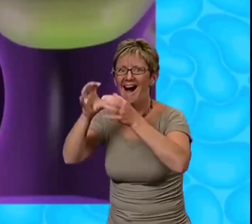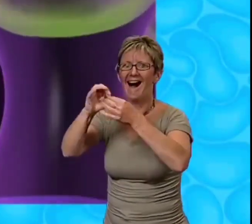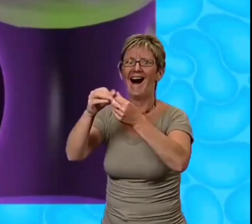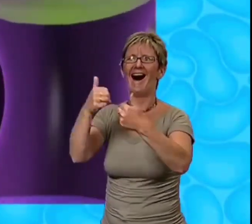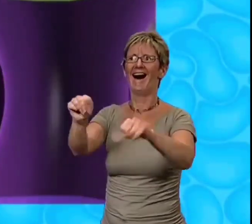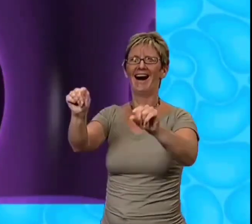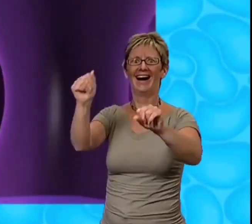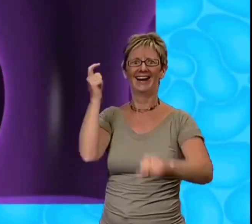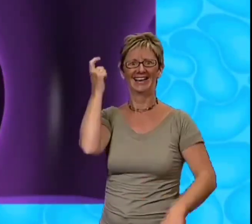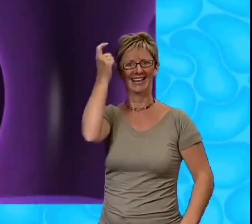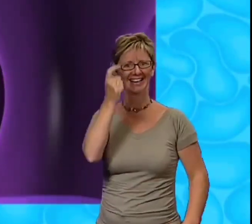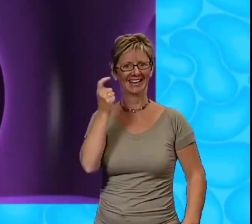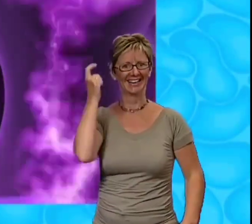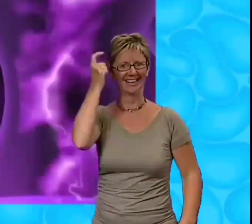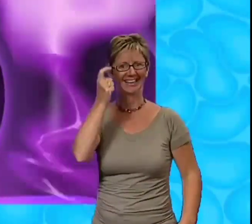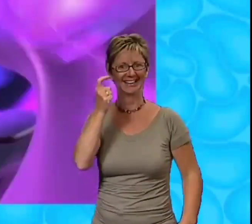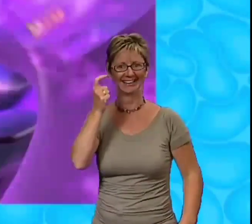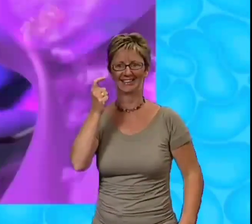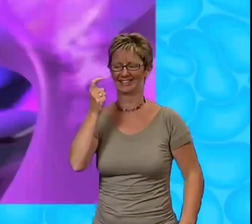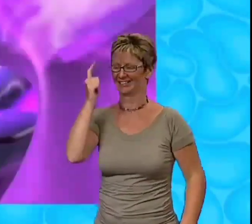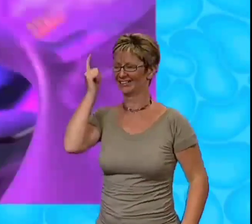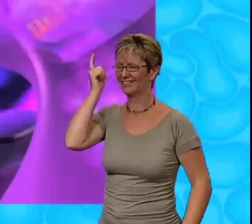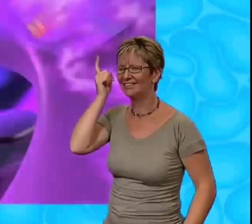power now,